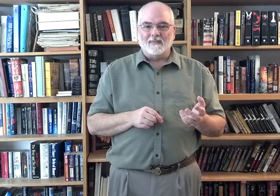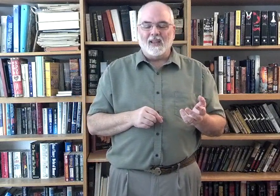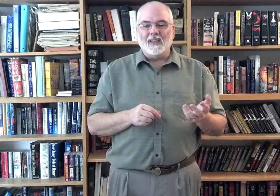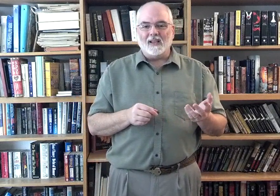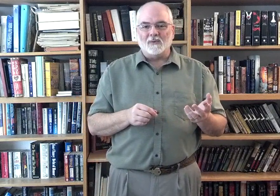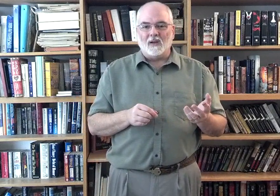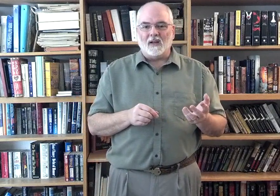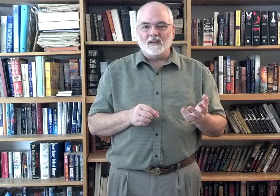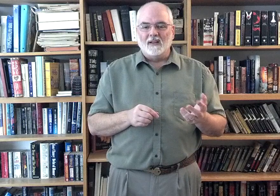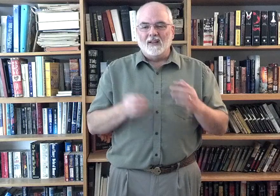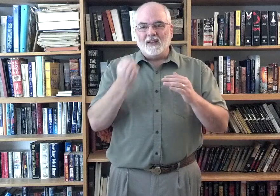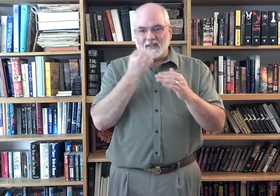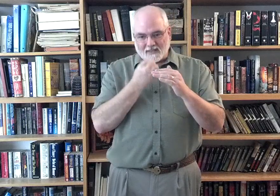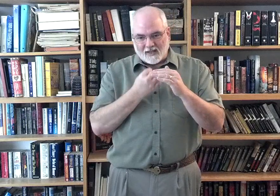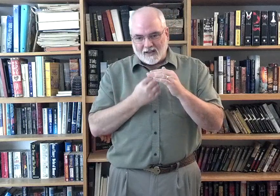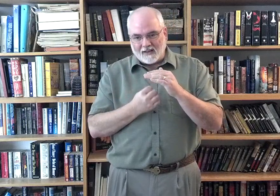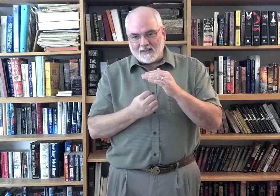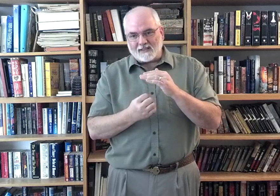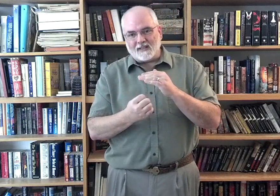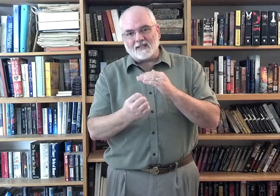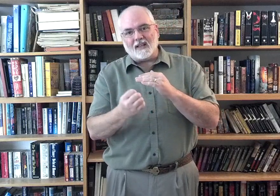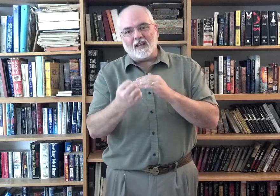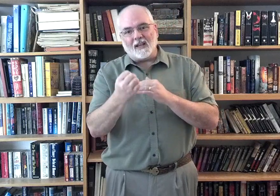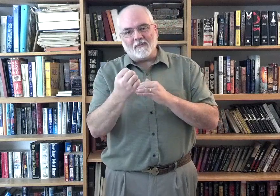And guess what? His sign is the same.